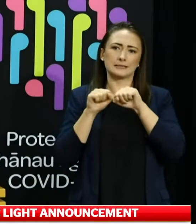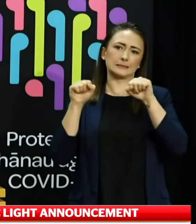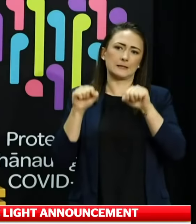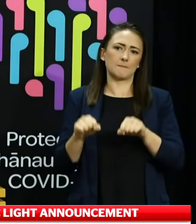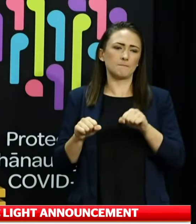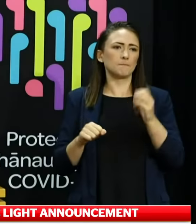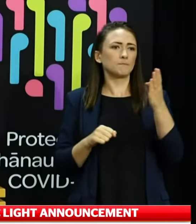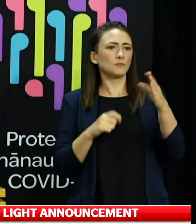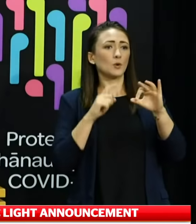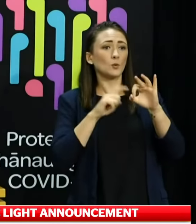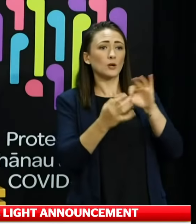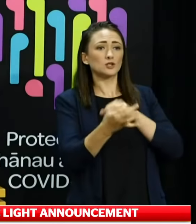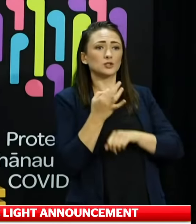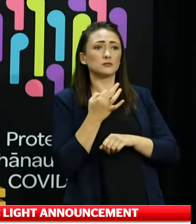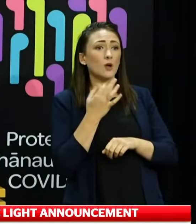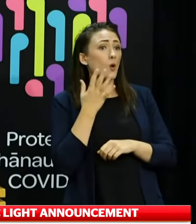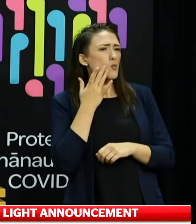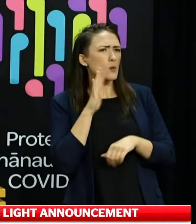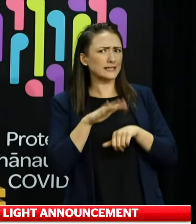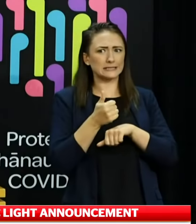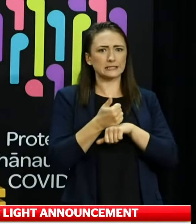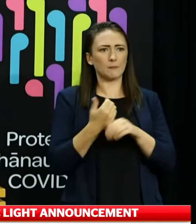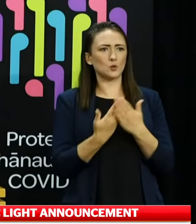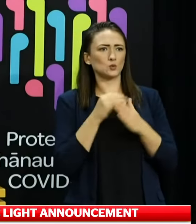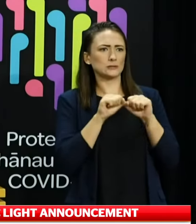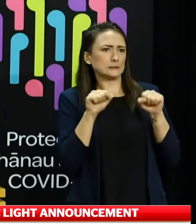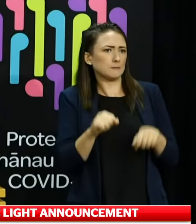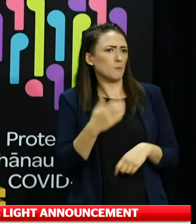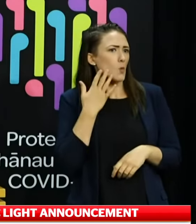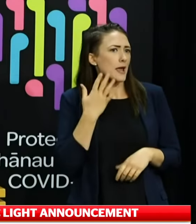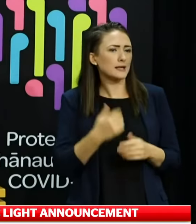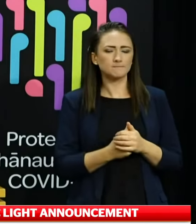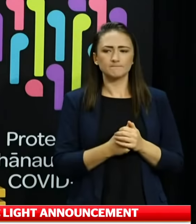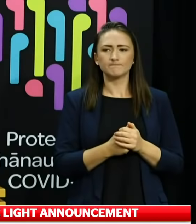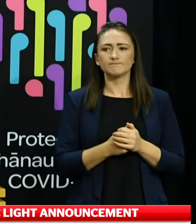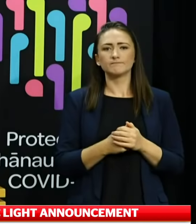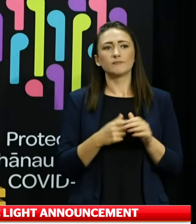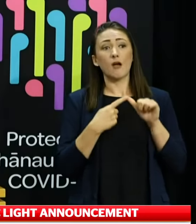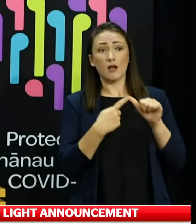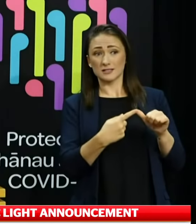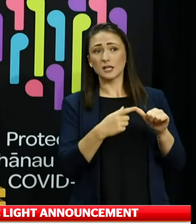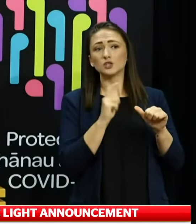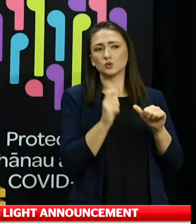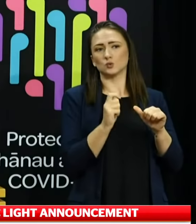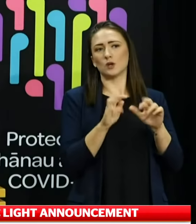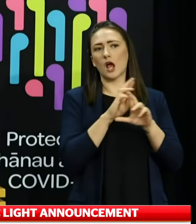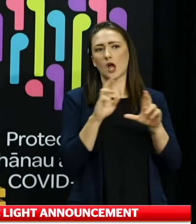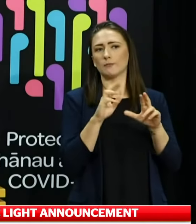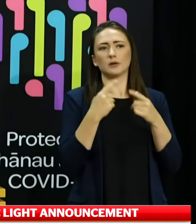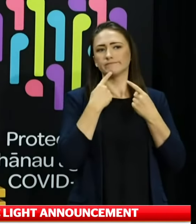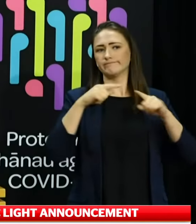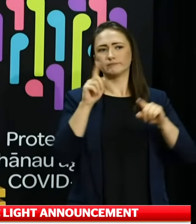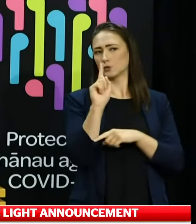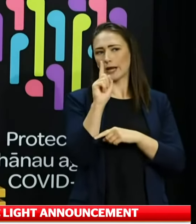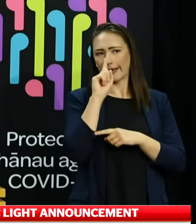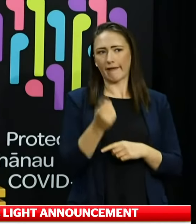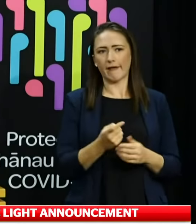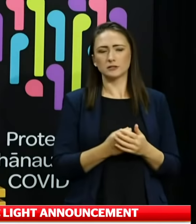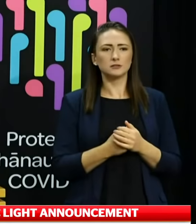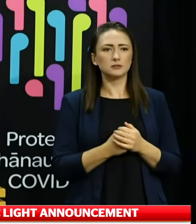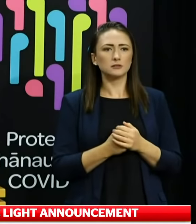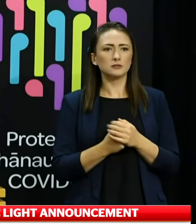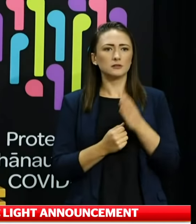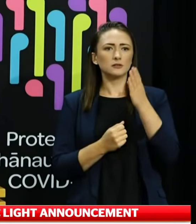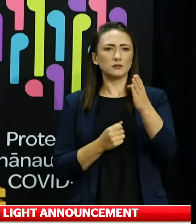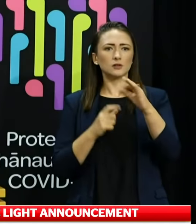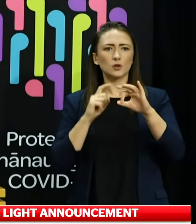When can we expect that? Soon, within the next couple of weeks, I hope, but I just don't have anything today to be able to announce on that.